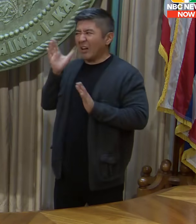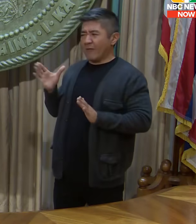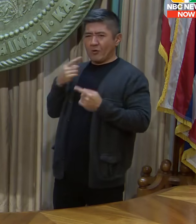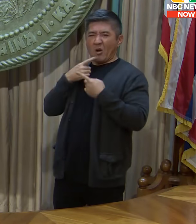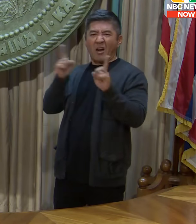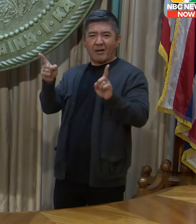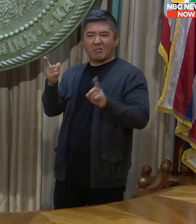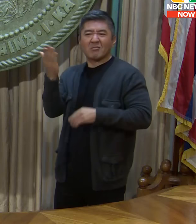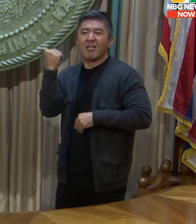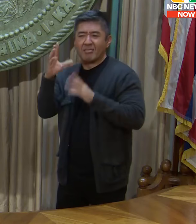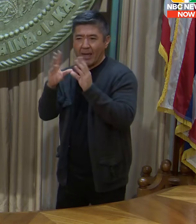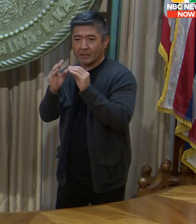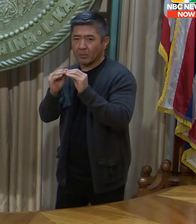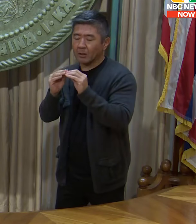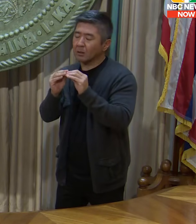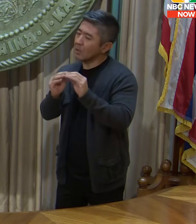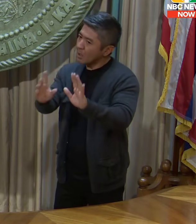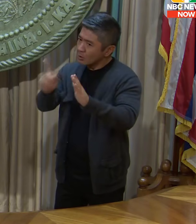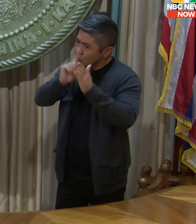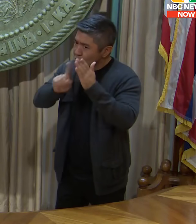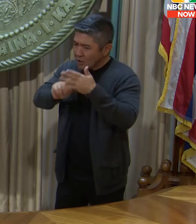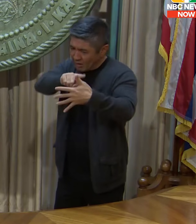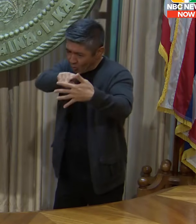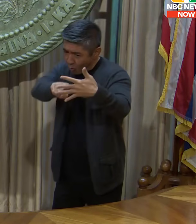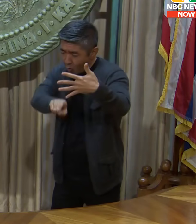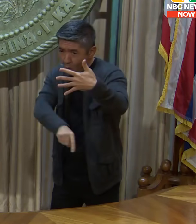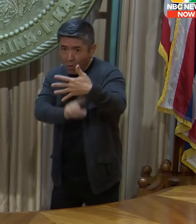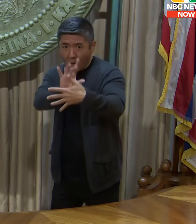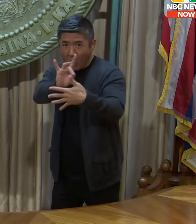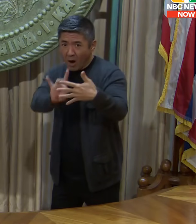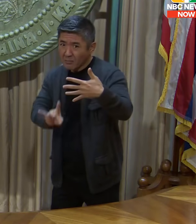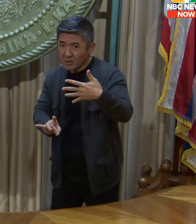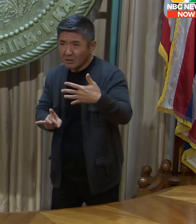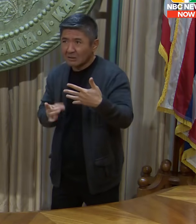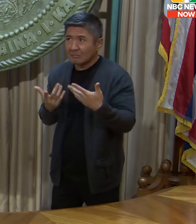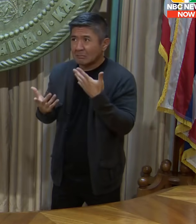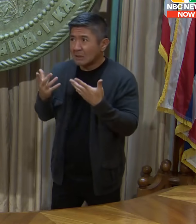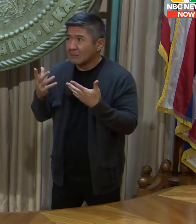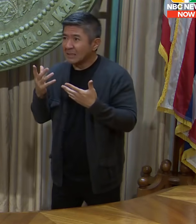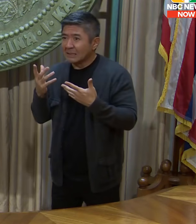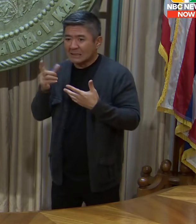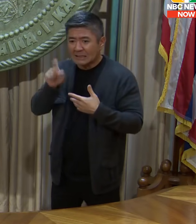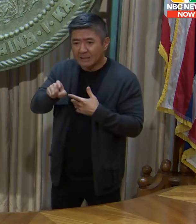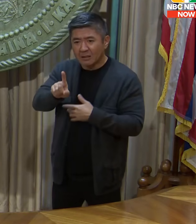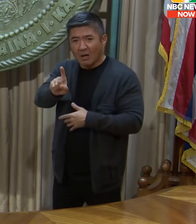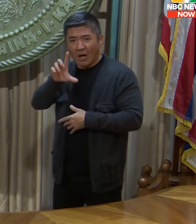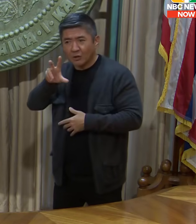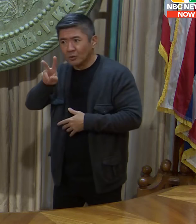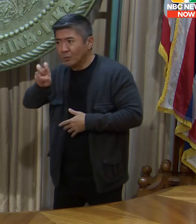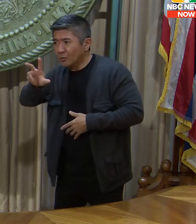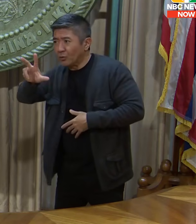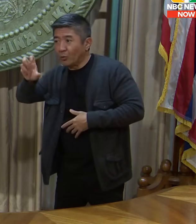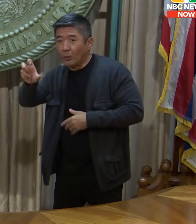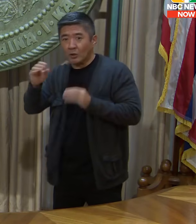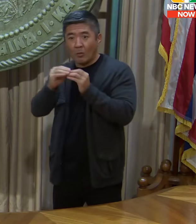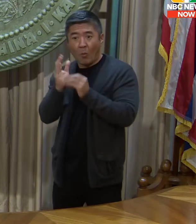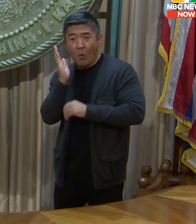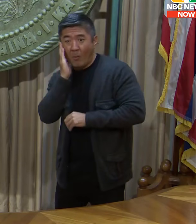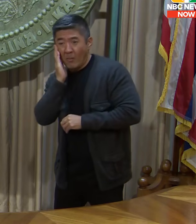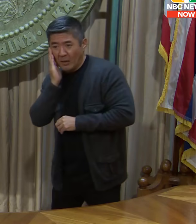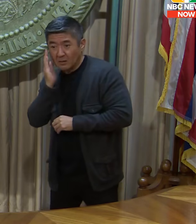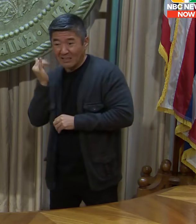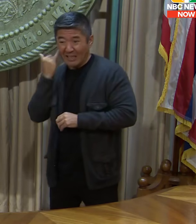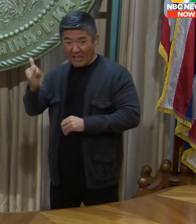So we're looking at all the options, perhaps 100 or 300 or even more beds to help take care of our sick. But let me be